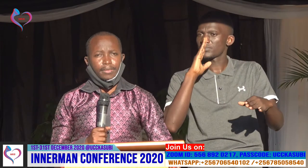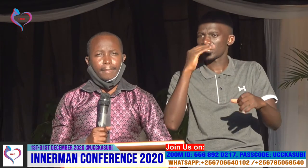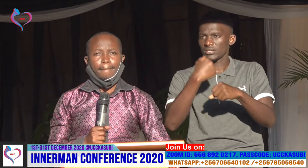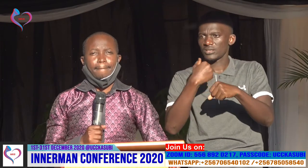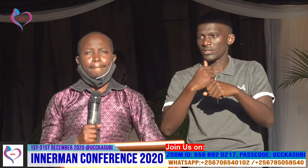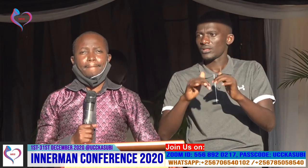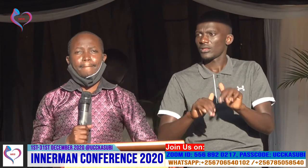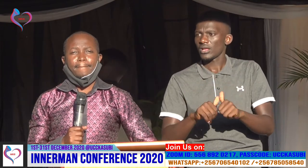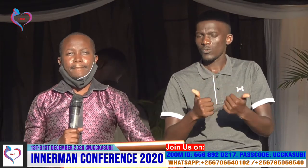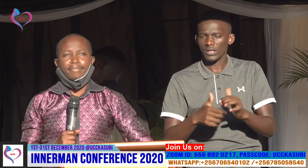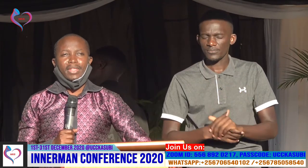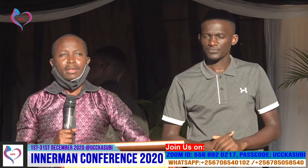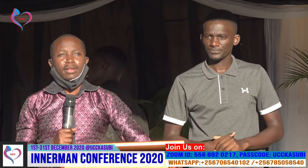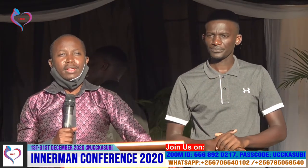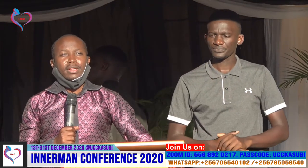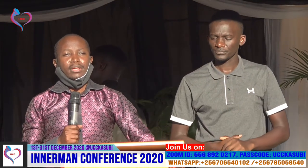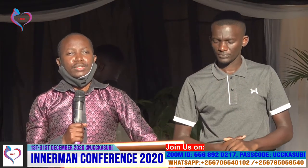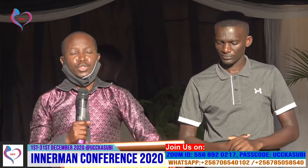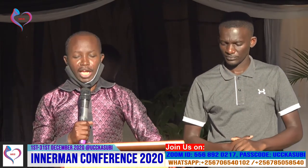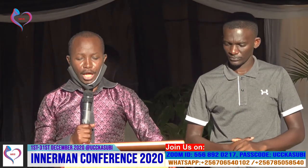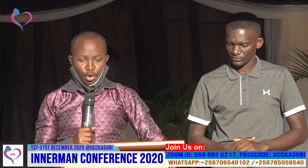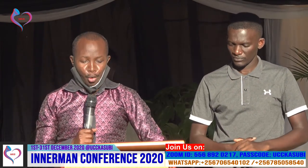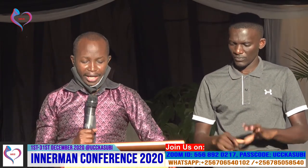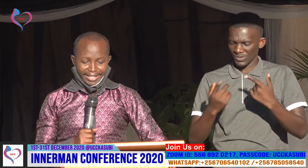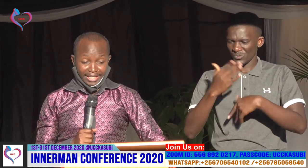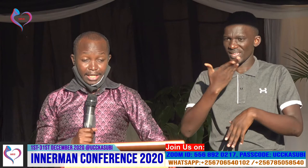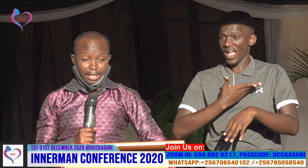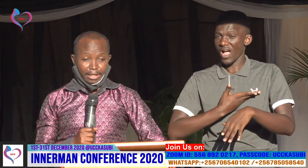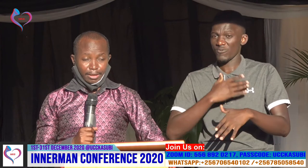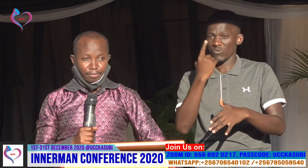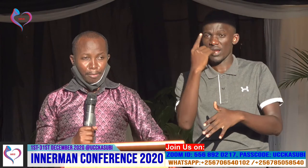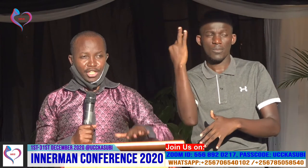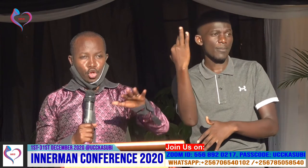Accept to be filled with all these days and you will be done well.